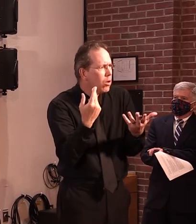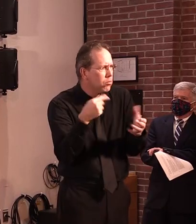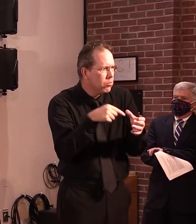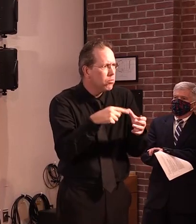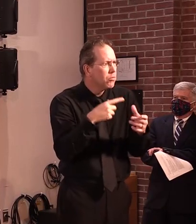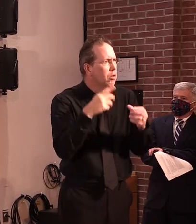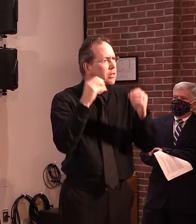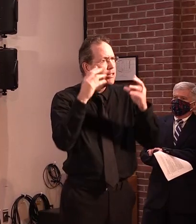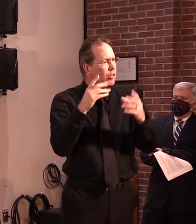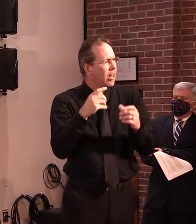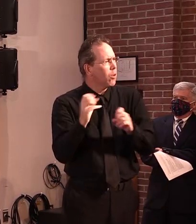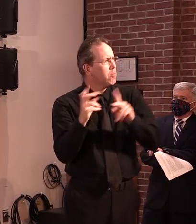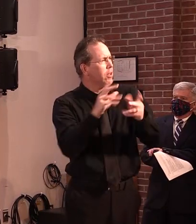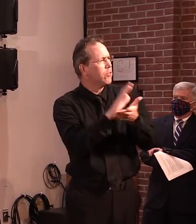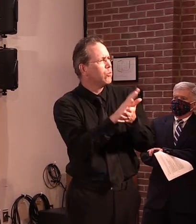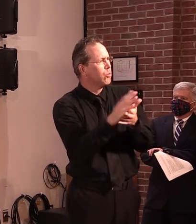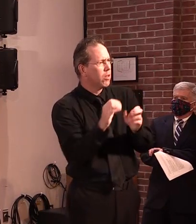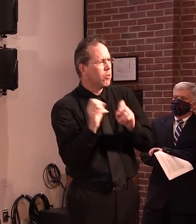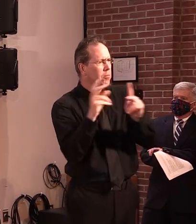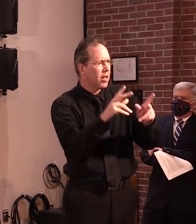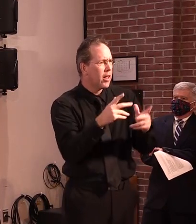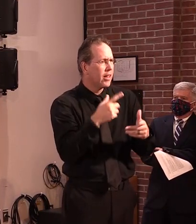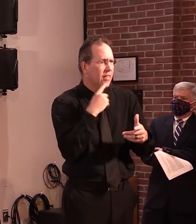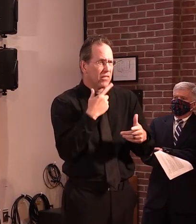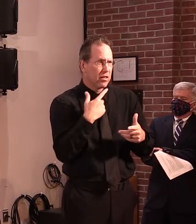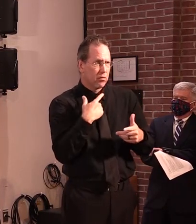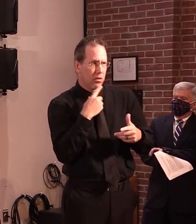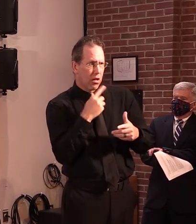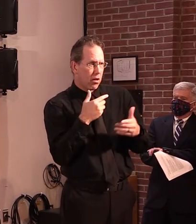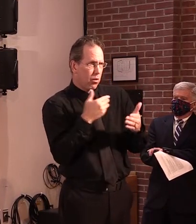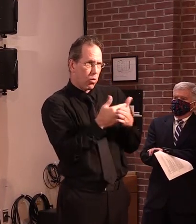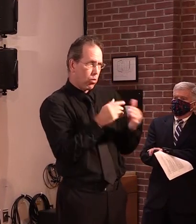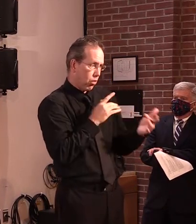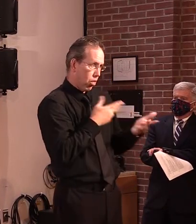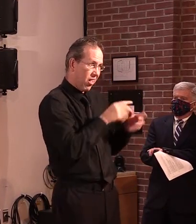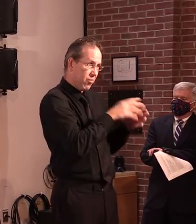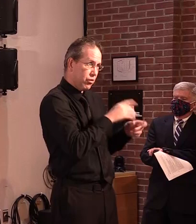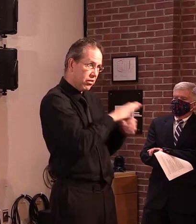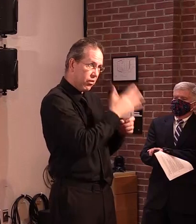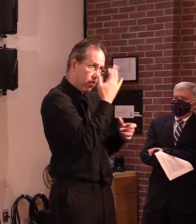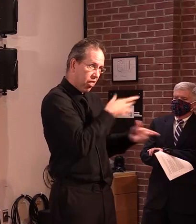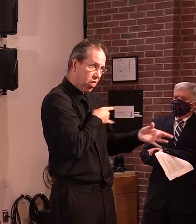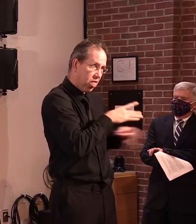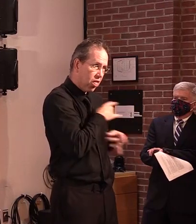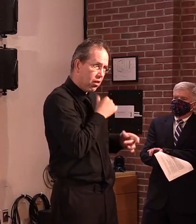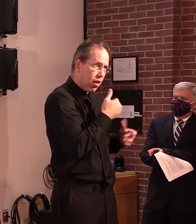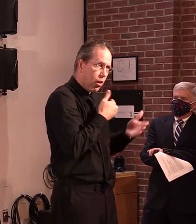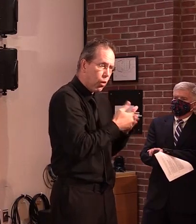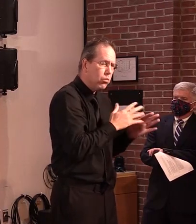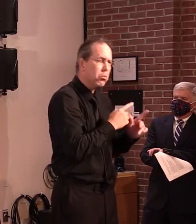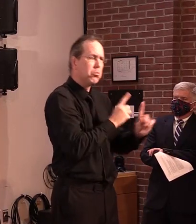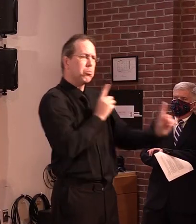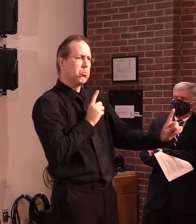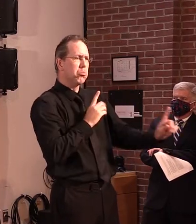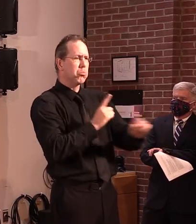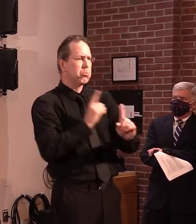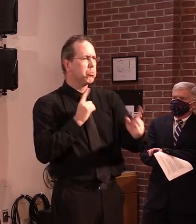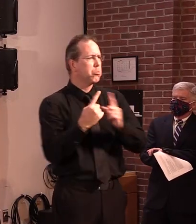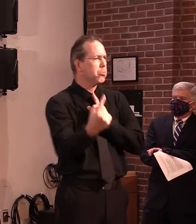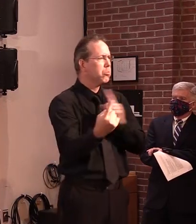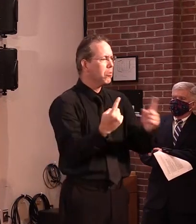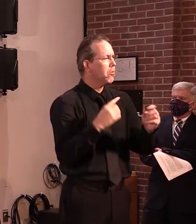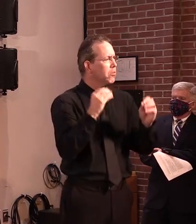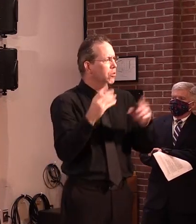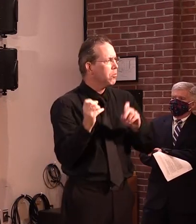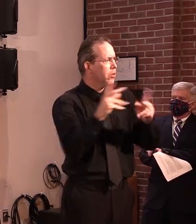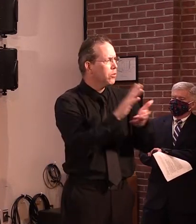contact, and a test would not be the requirement for them to get back. So I hope I've been clear on that. I don't know if Secretary